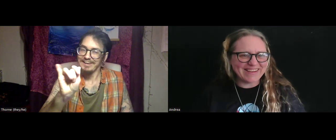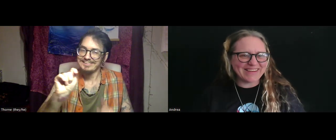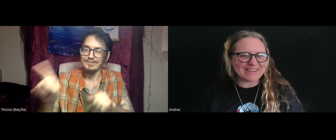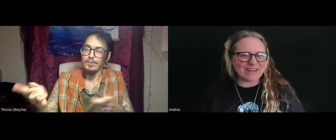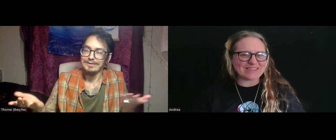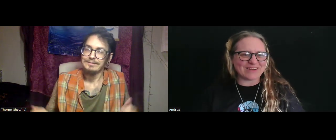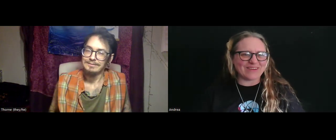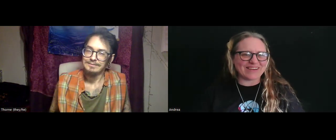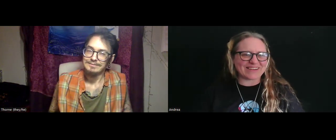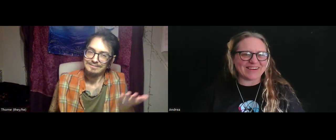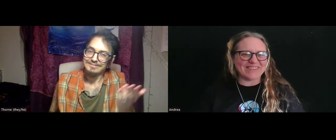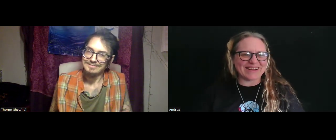It depends on where you're going.